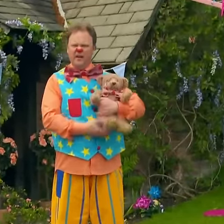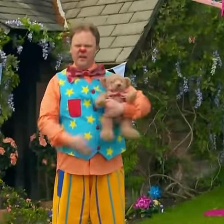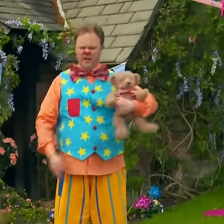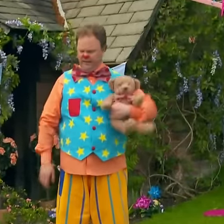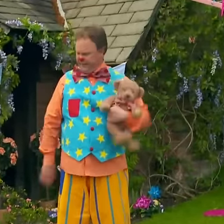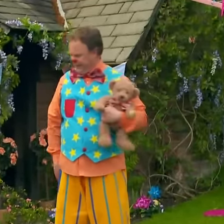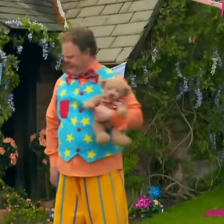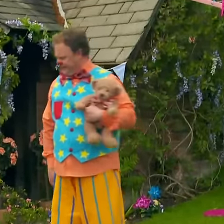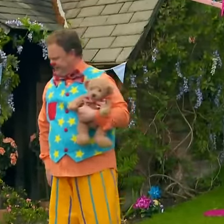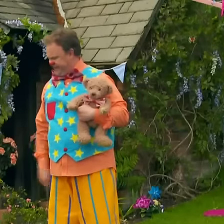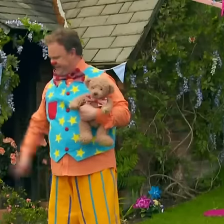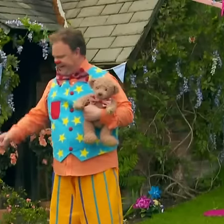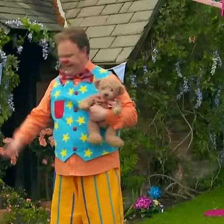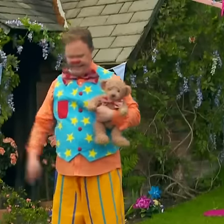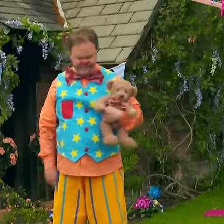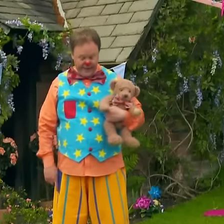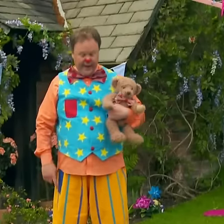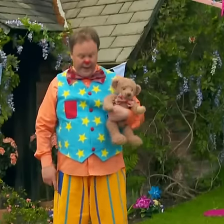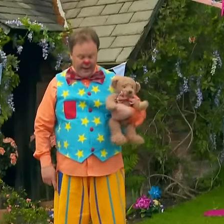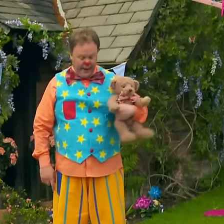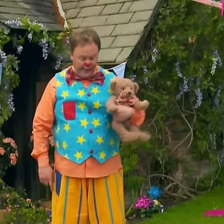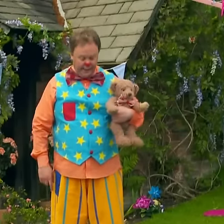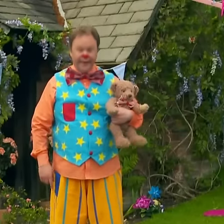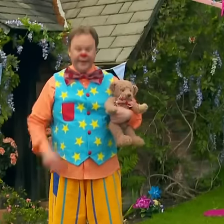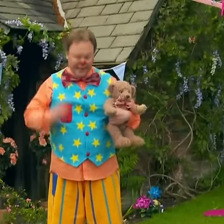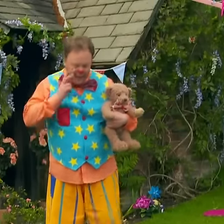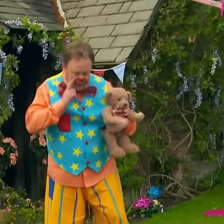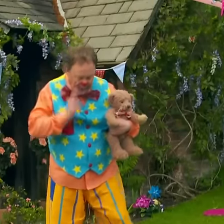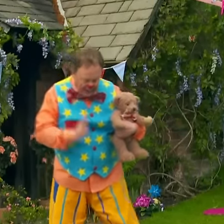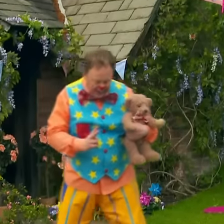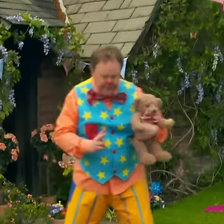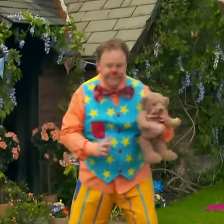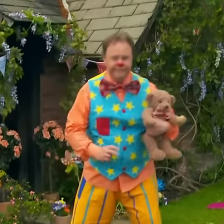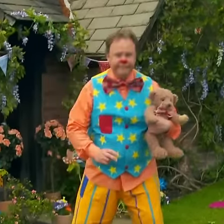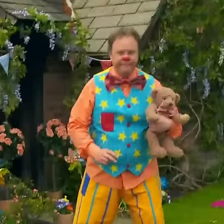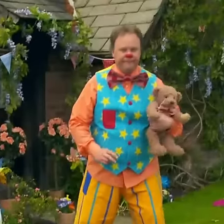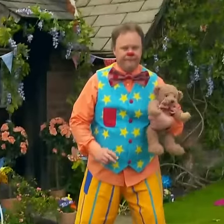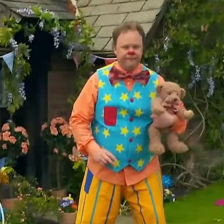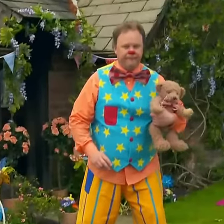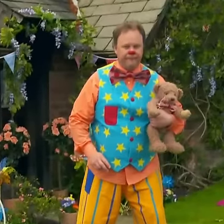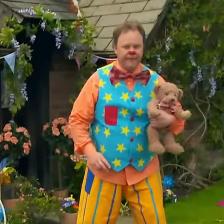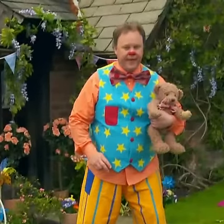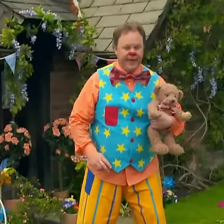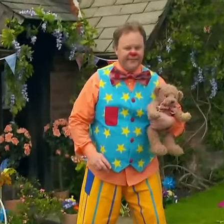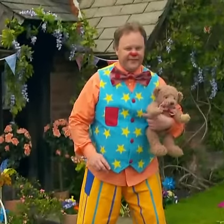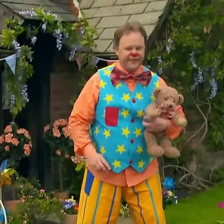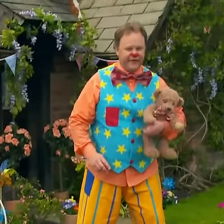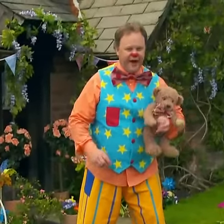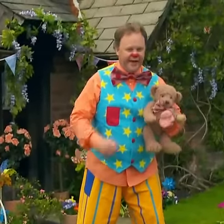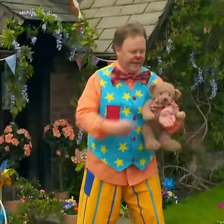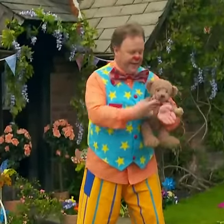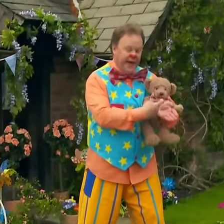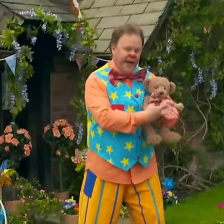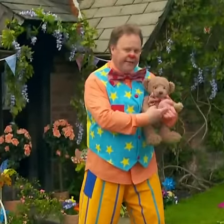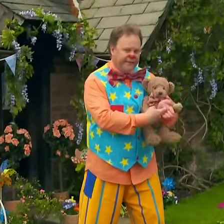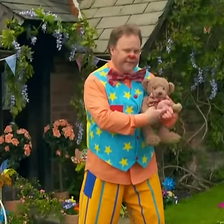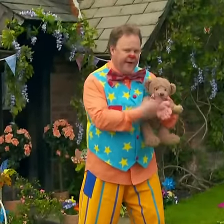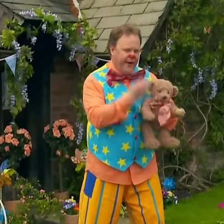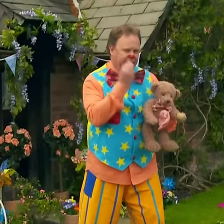Tumble? Why, it's the grass. Oh! Look! It's a trail of